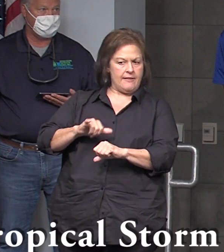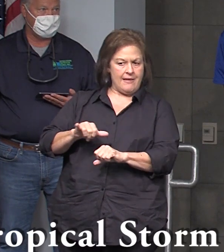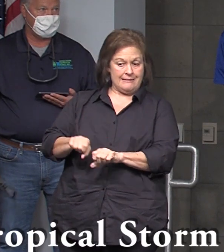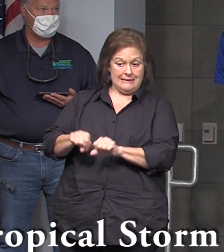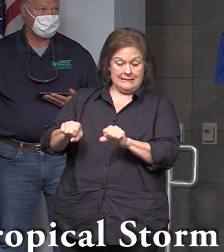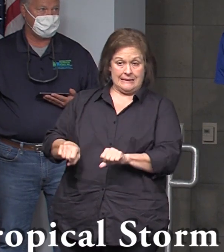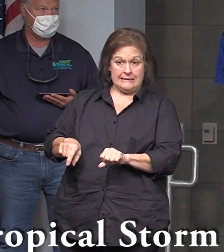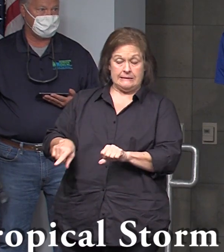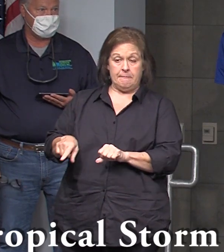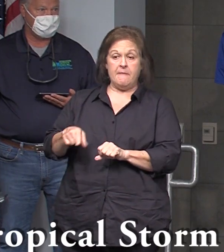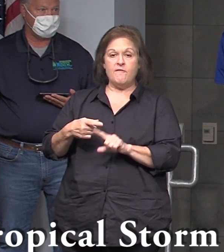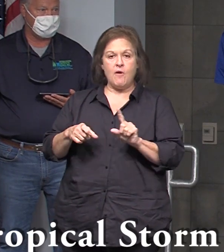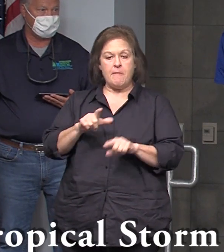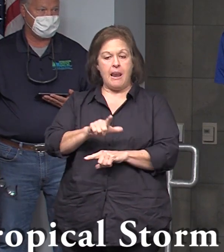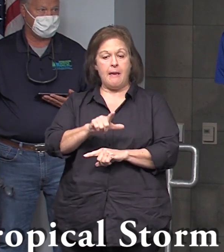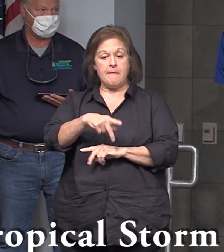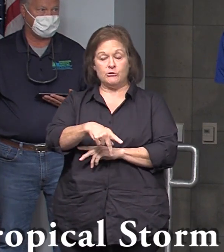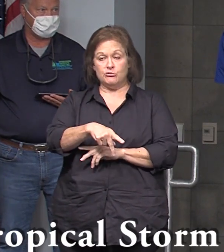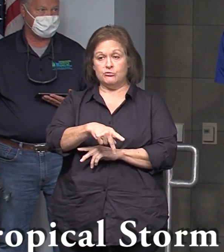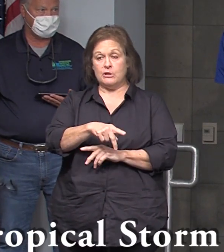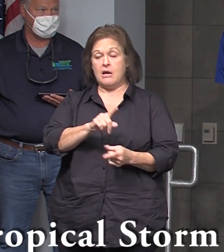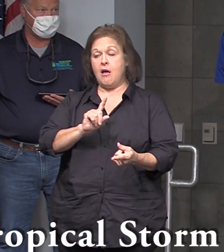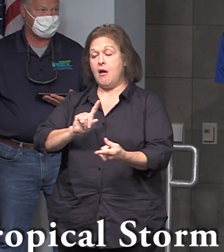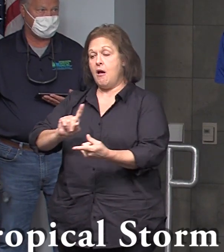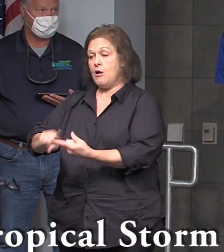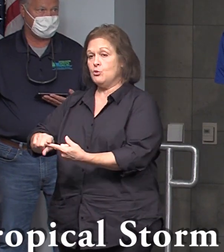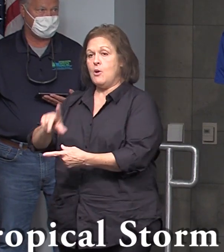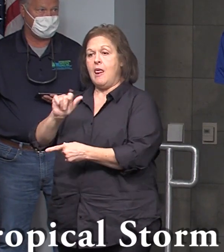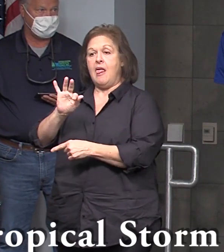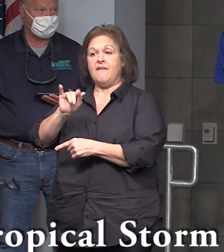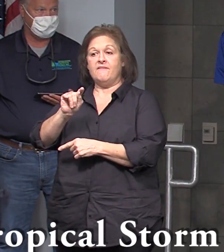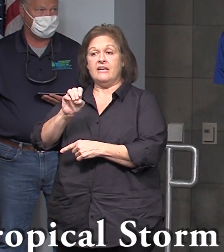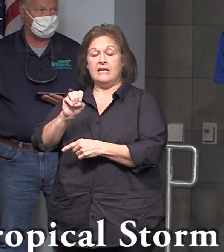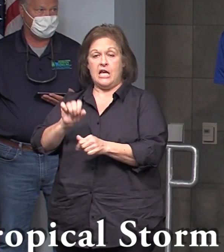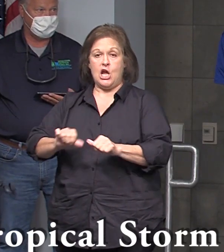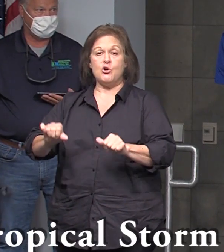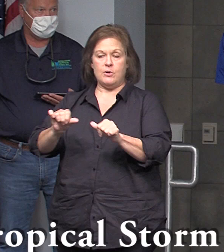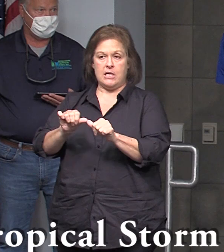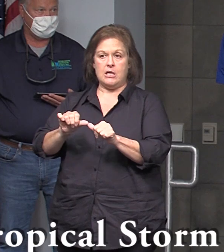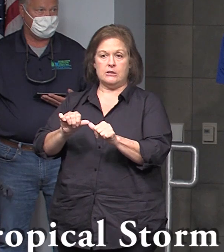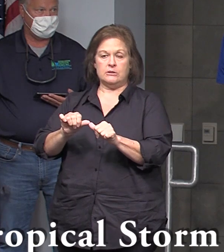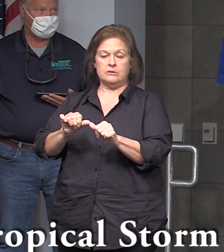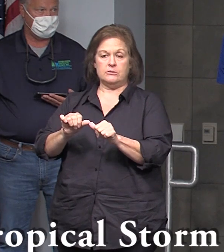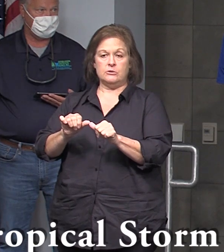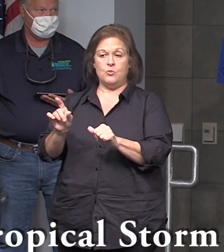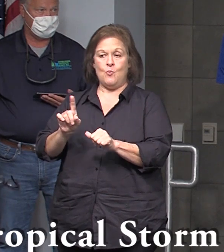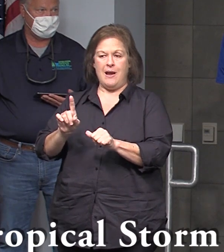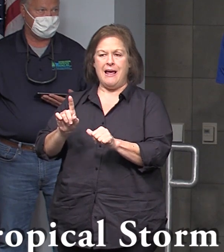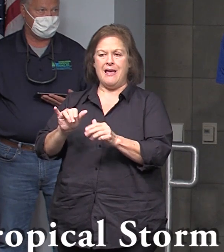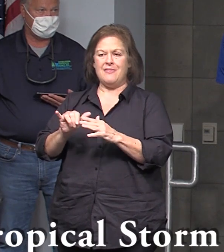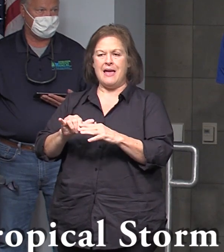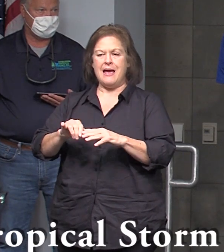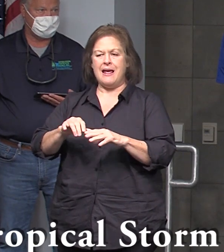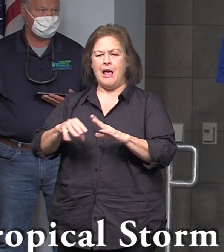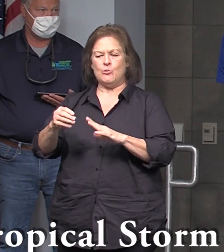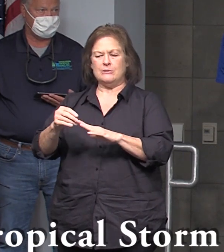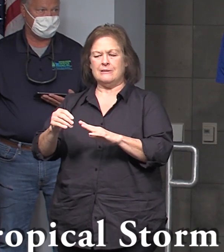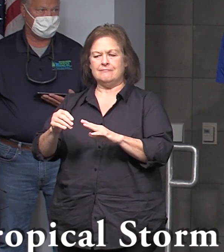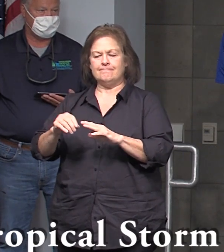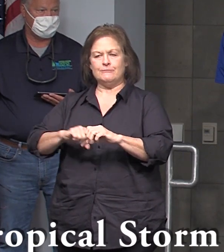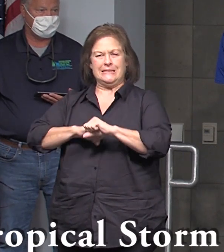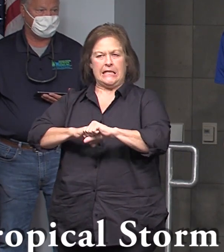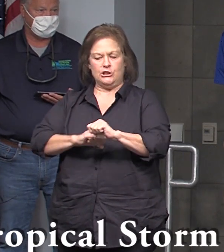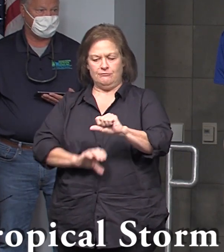system from Lake Pontchartrain to Lafitte area, where the outside the levee protector system